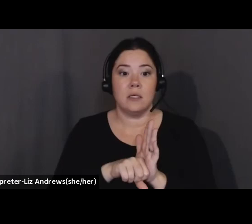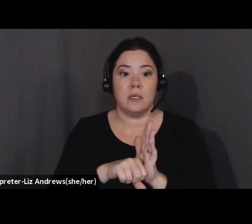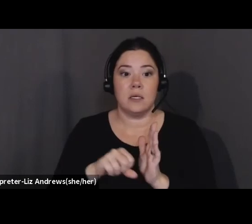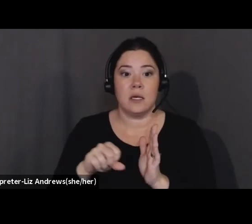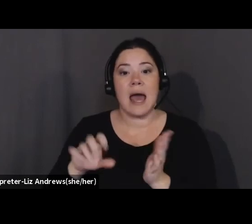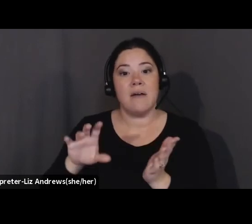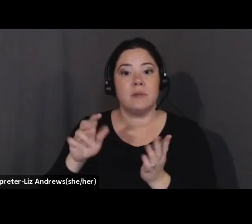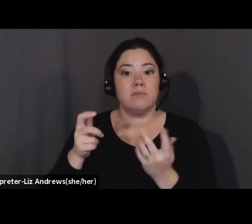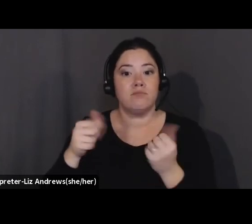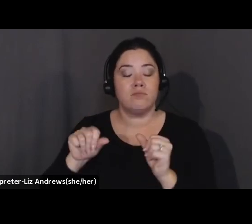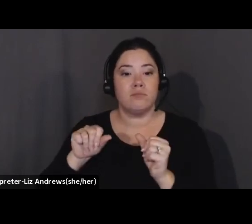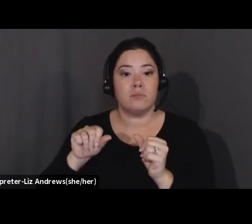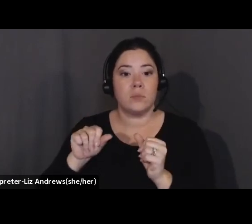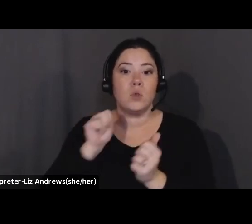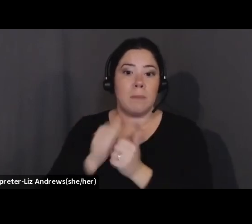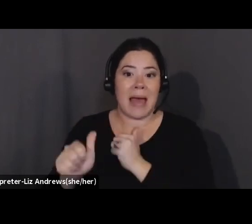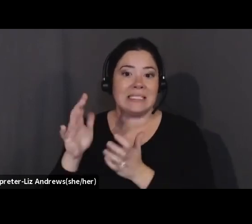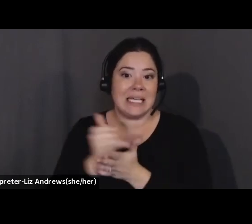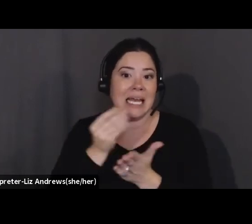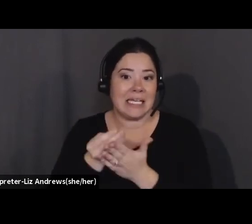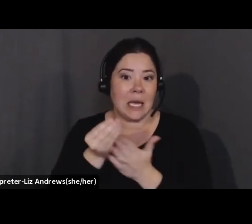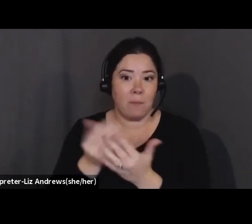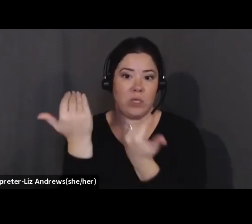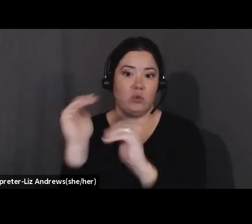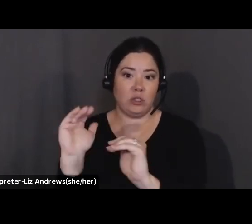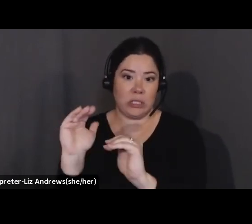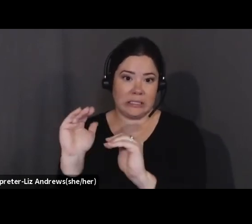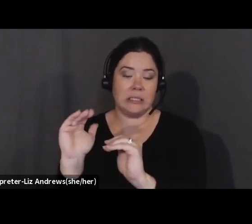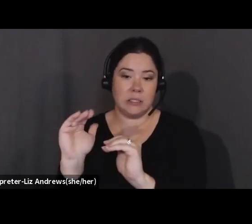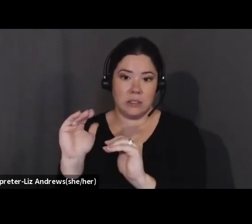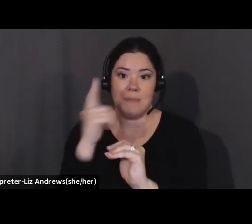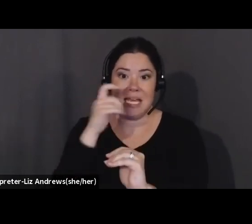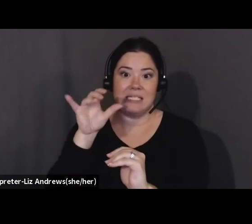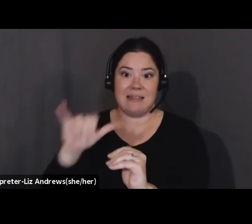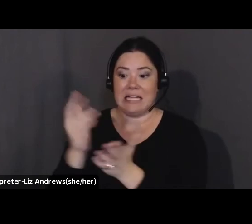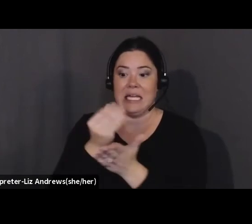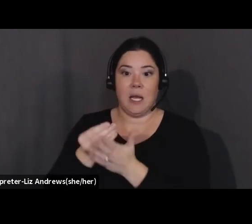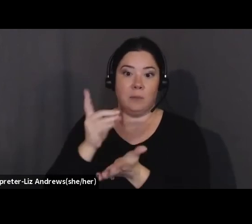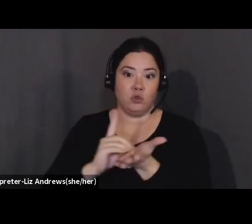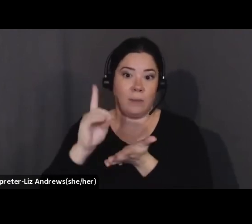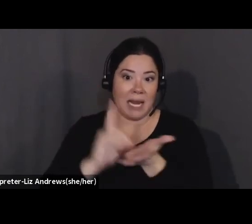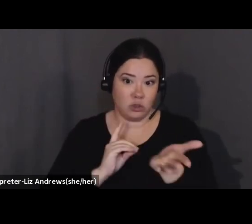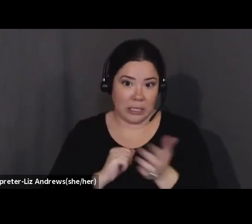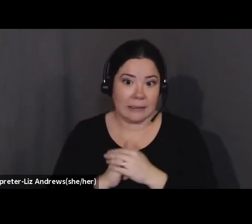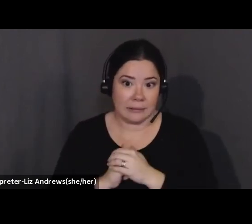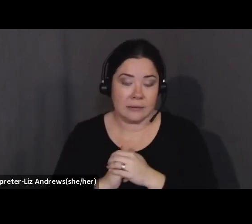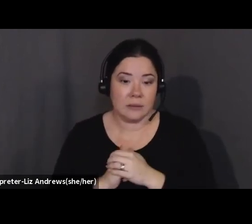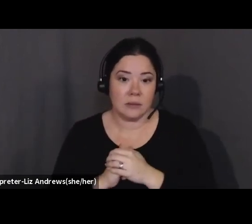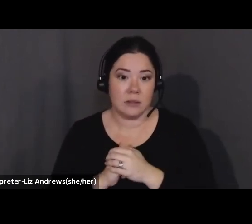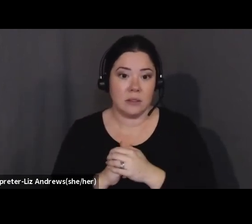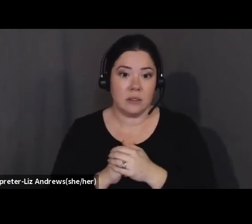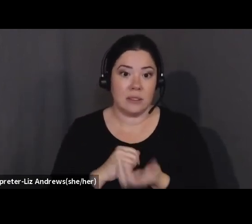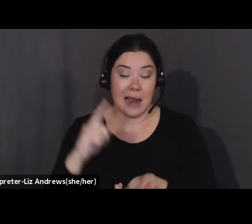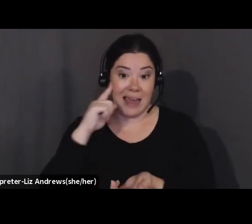income, restrictions on source of income discrimination. And I think that's